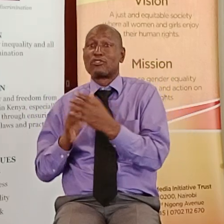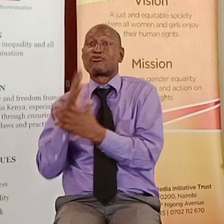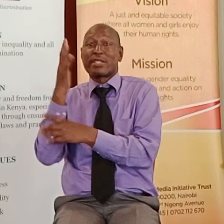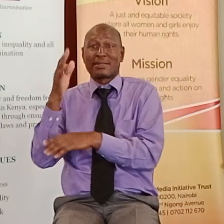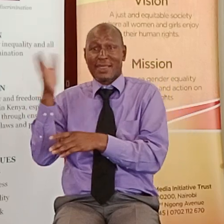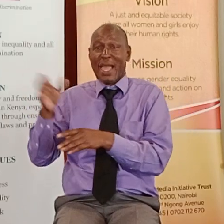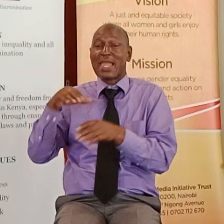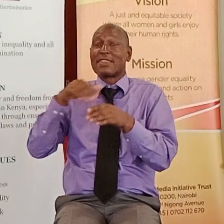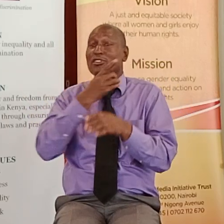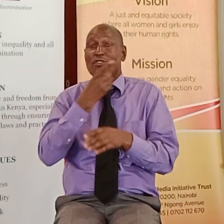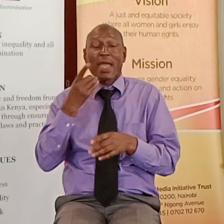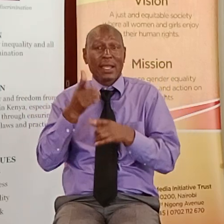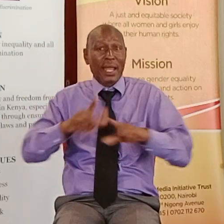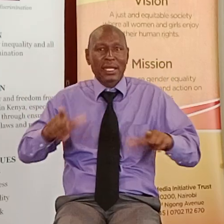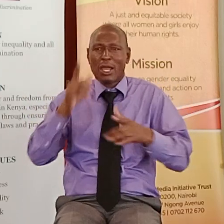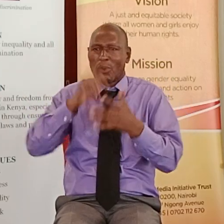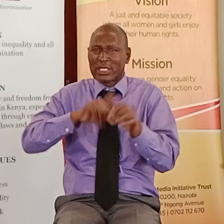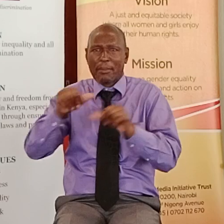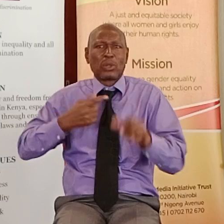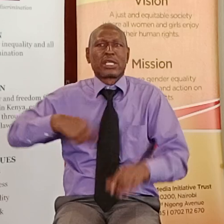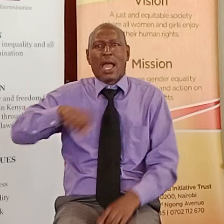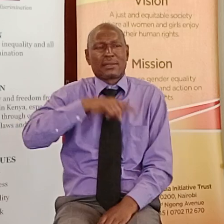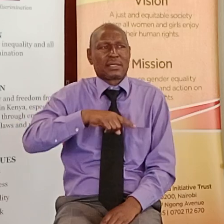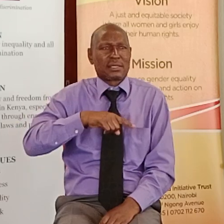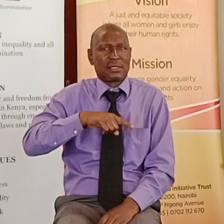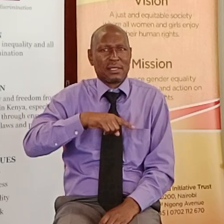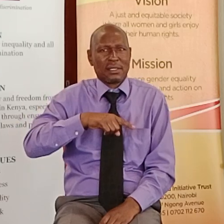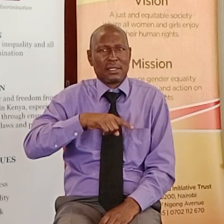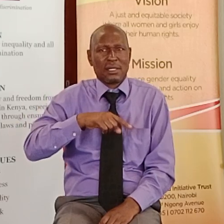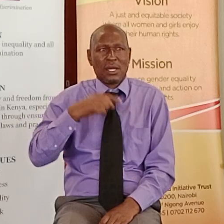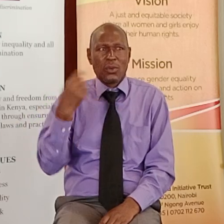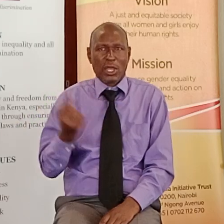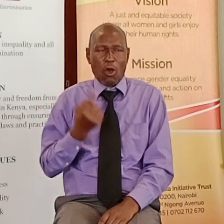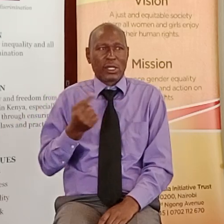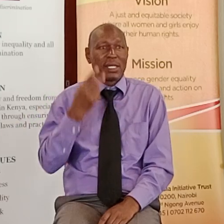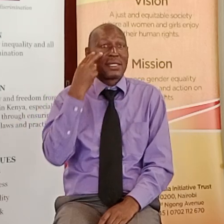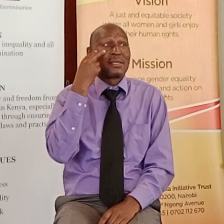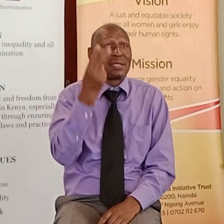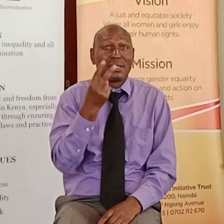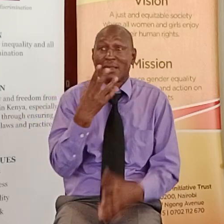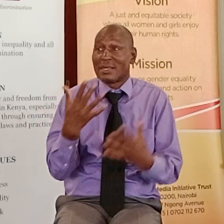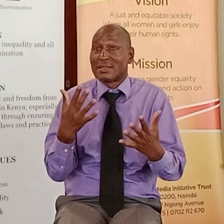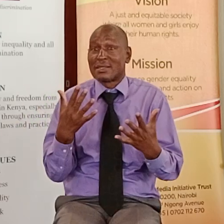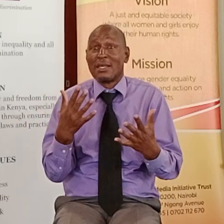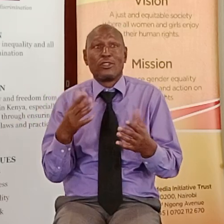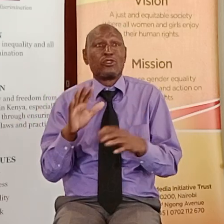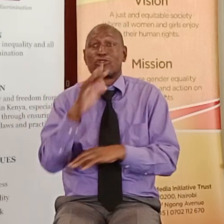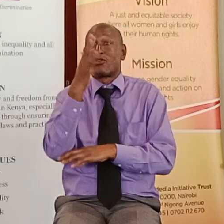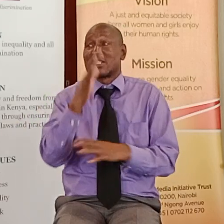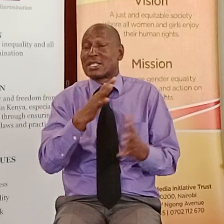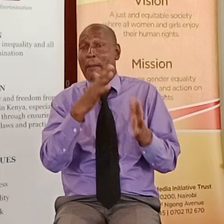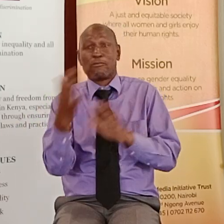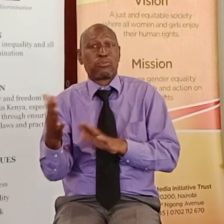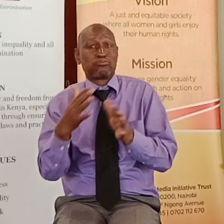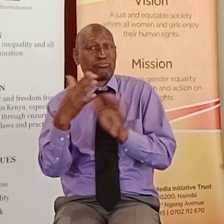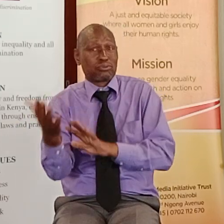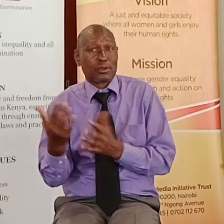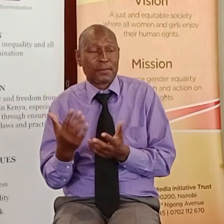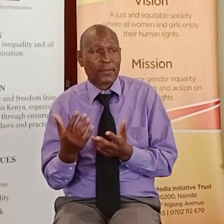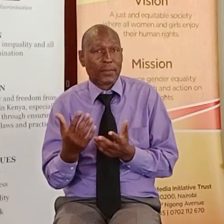know, last night and all that, and all we see is concrete jungles. You know, I think it will take personal